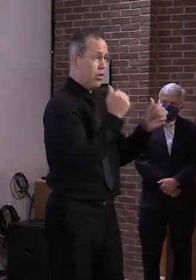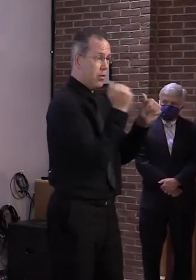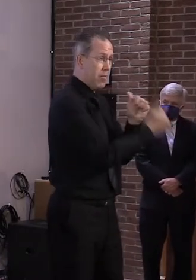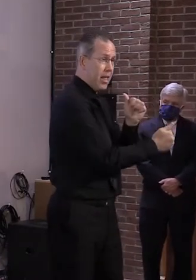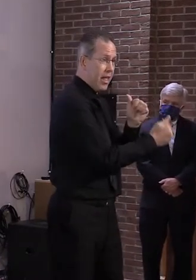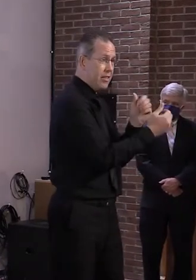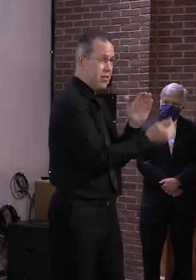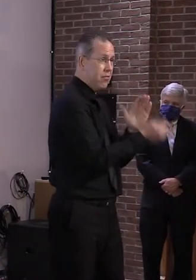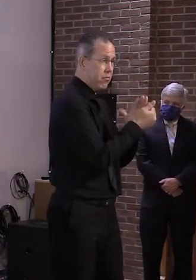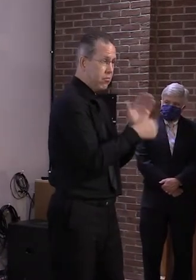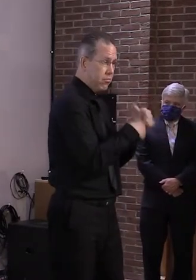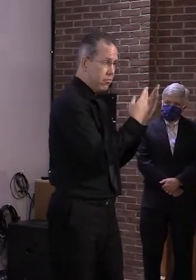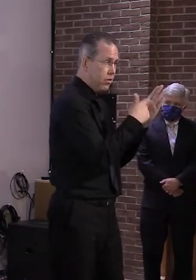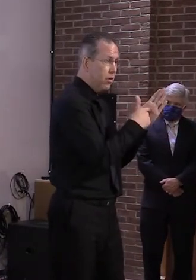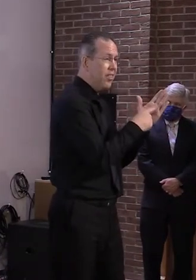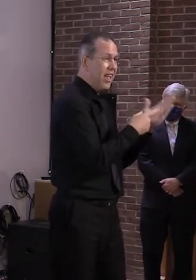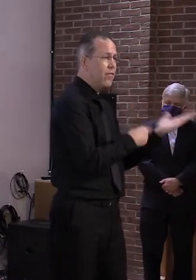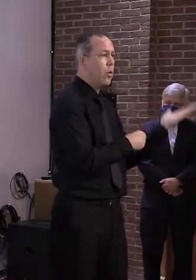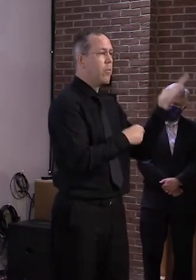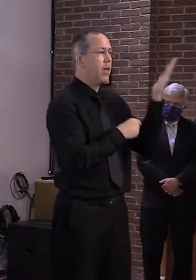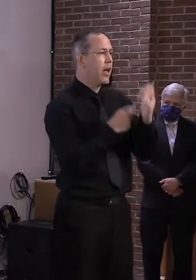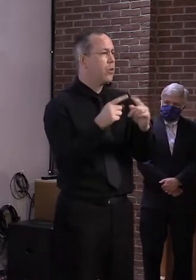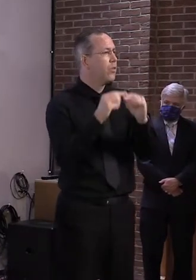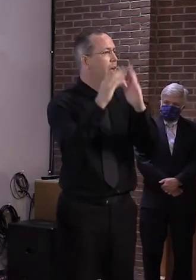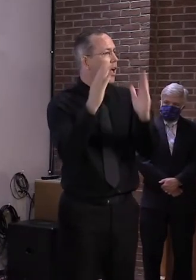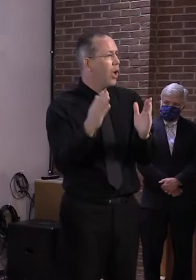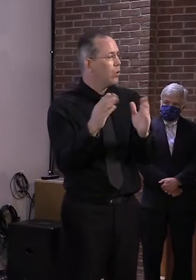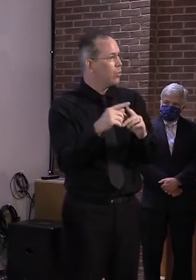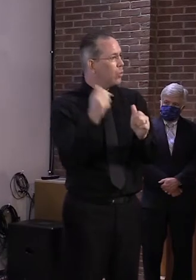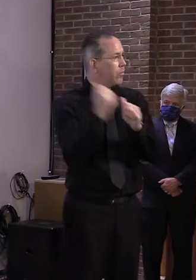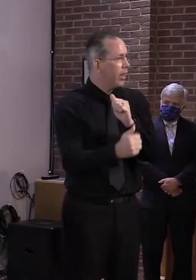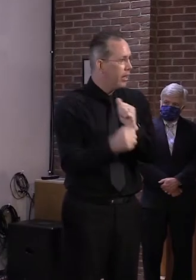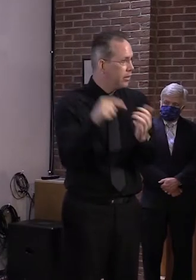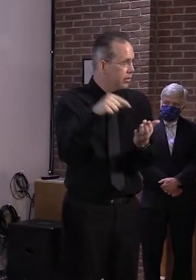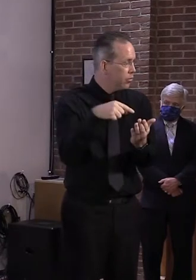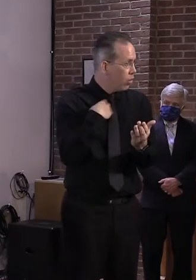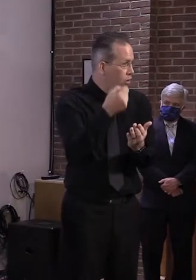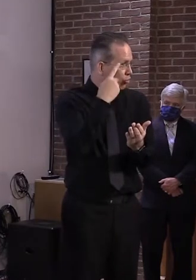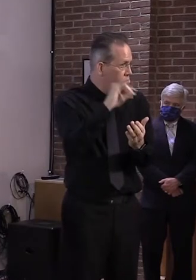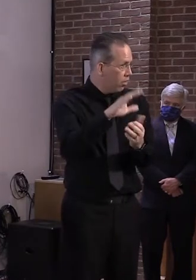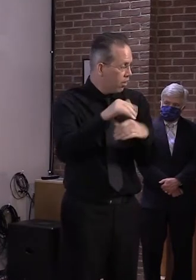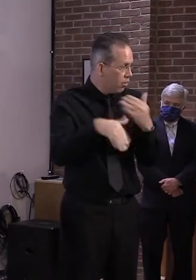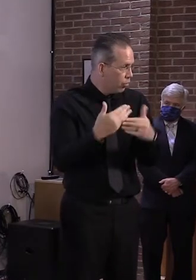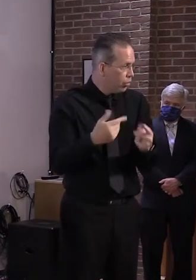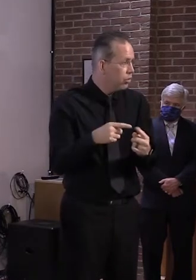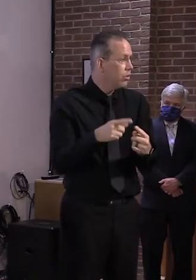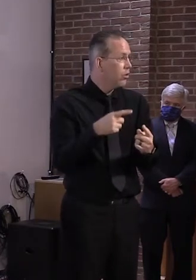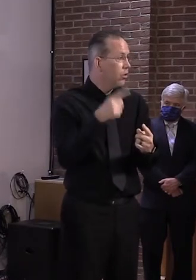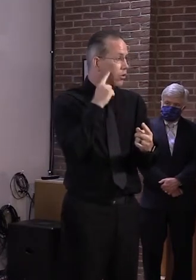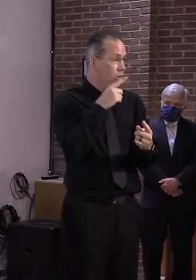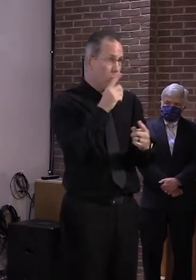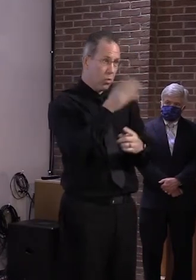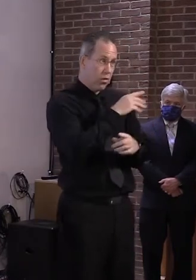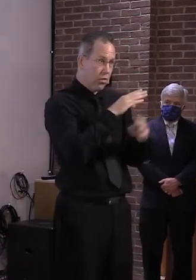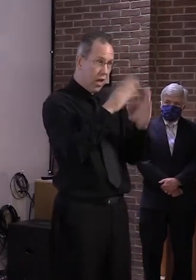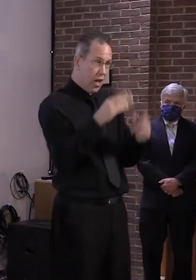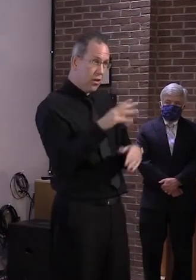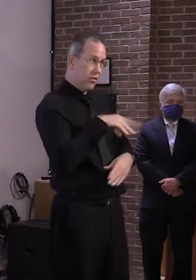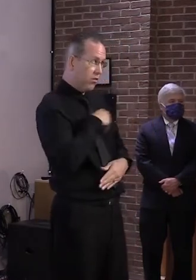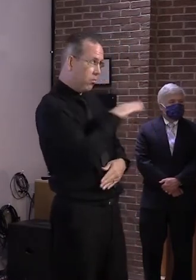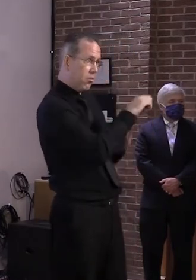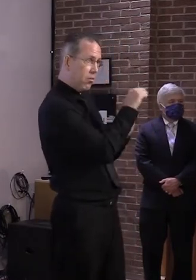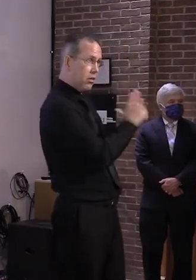House. They made some changes. They'll have to determine whether they'll adopt those or not. And I don't know what's in